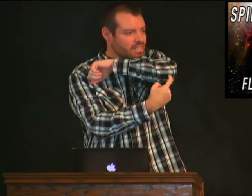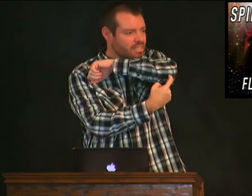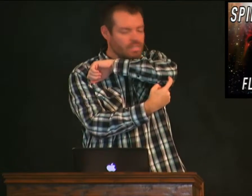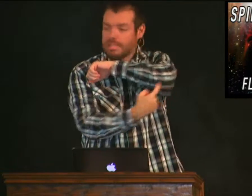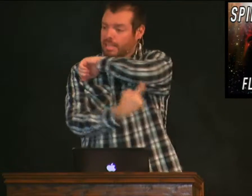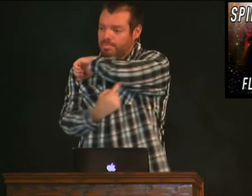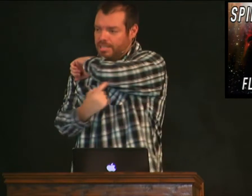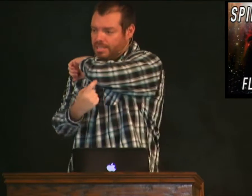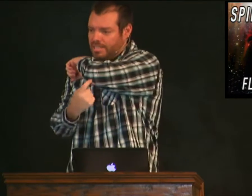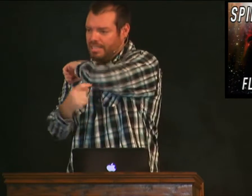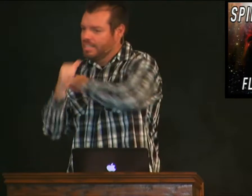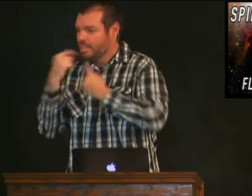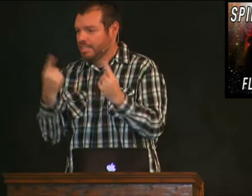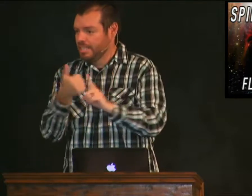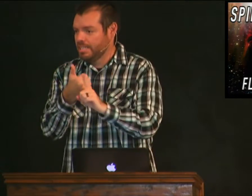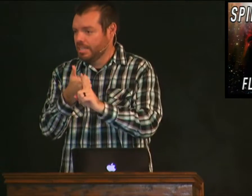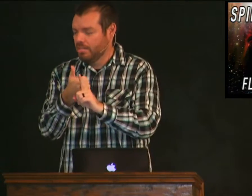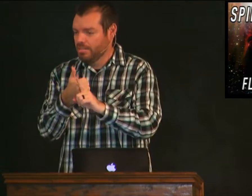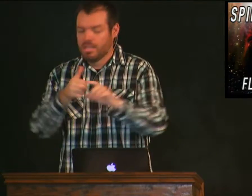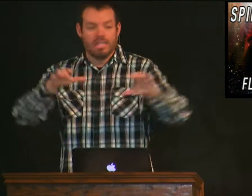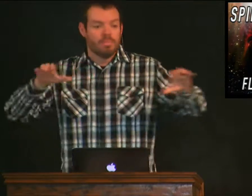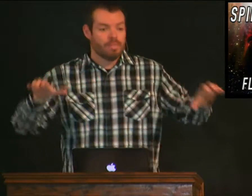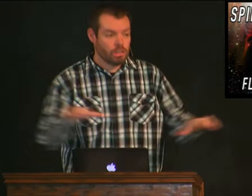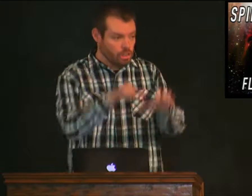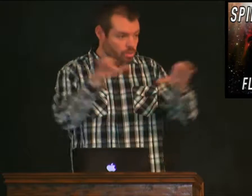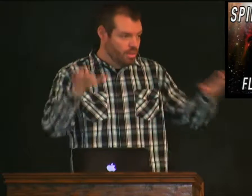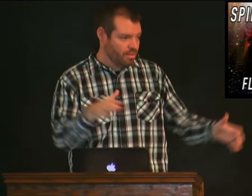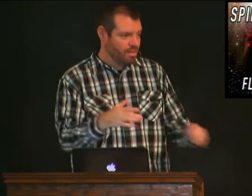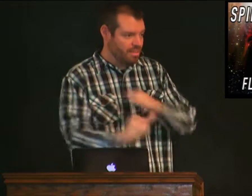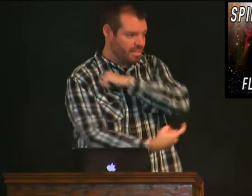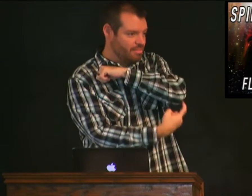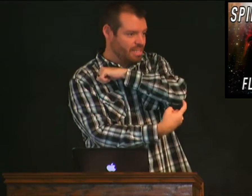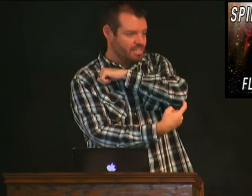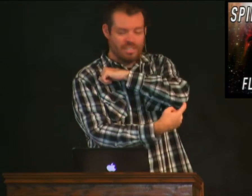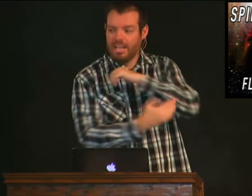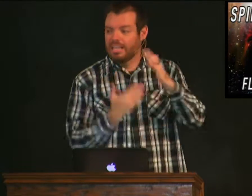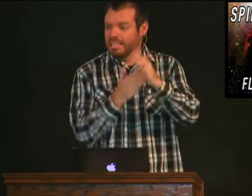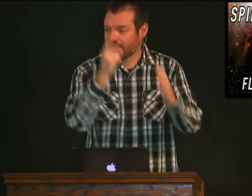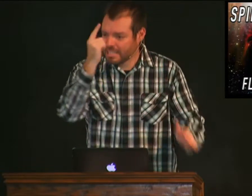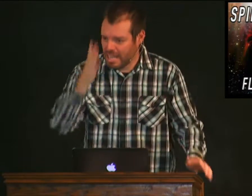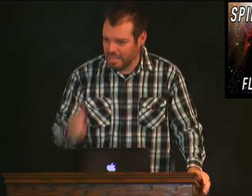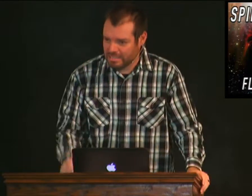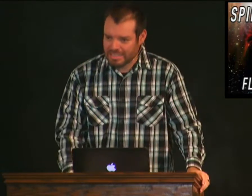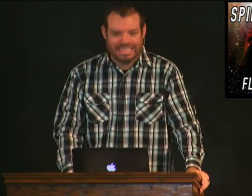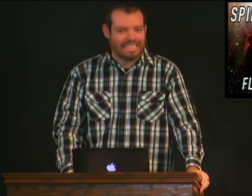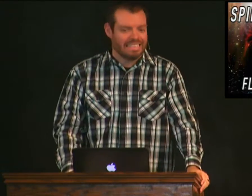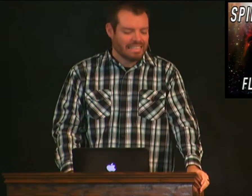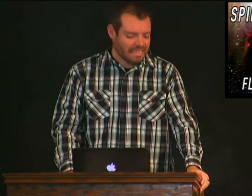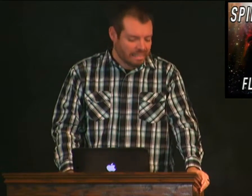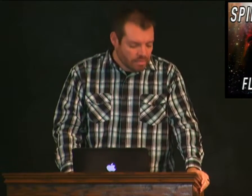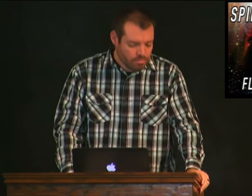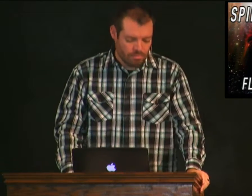tempted. Tempting is not the sin itself, but doing the temptation against God.